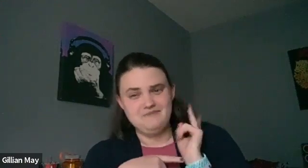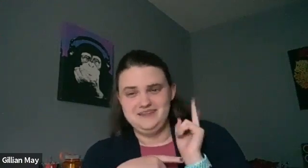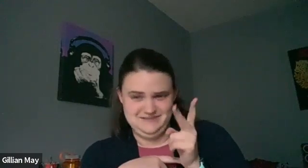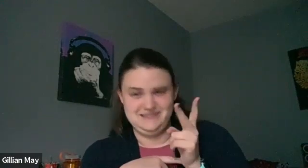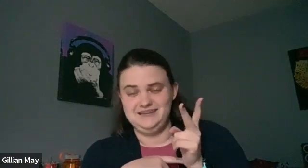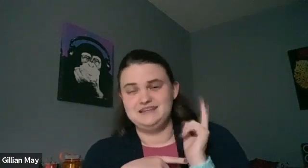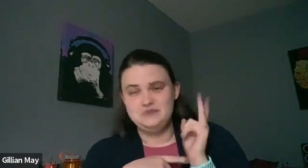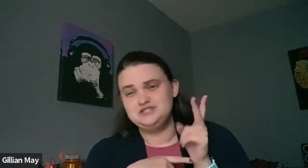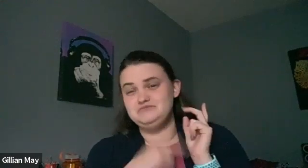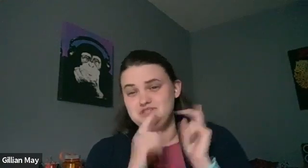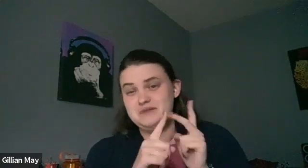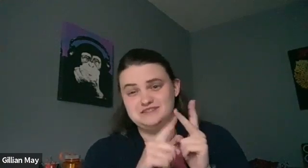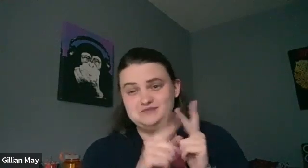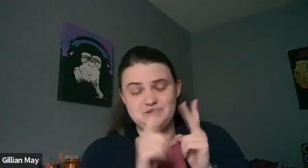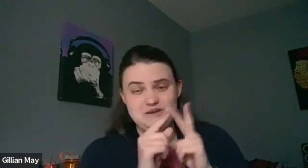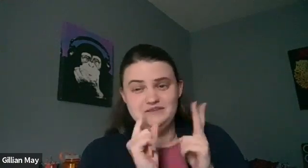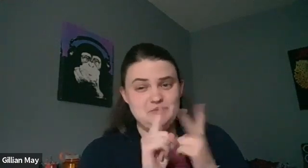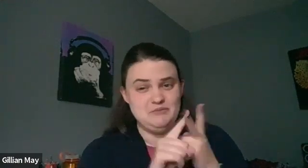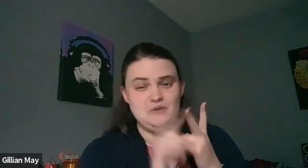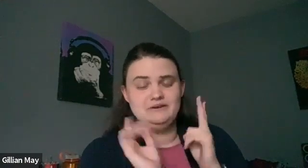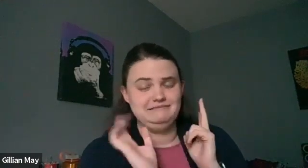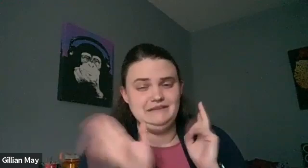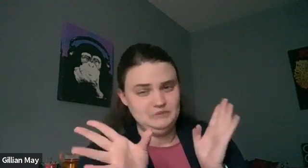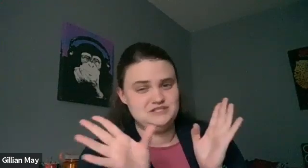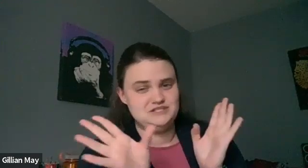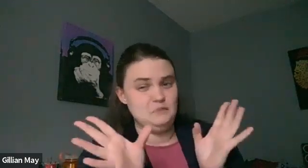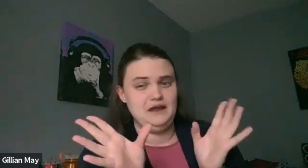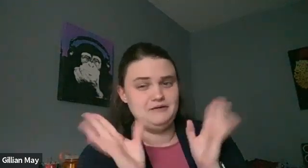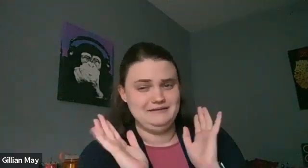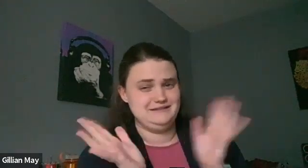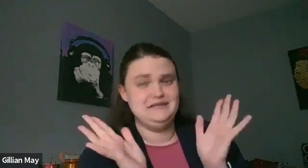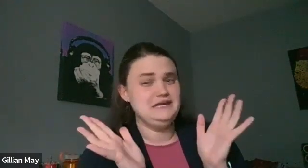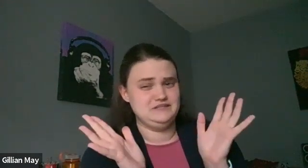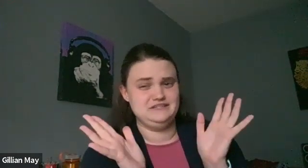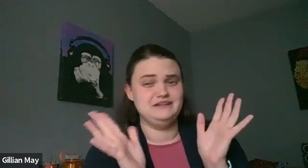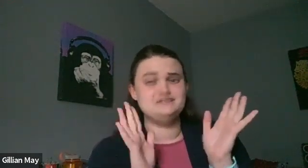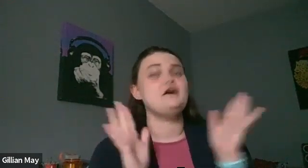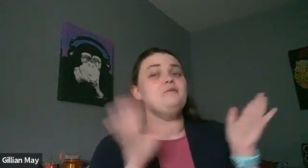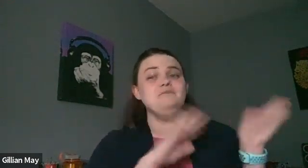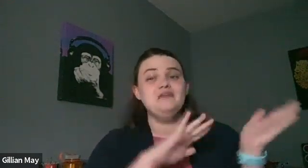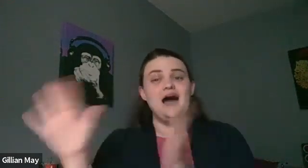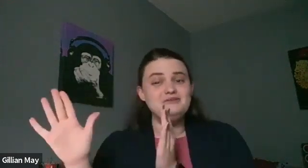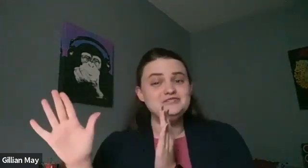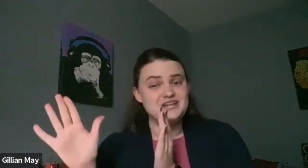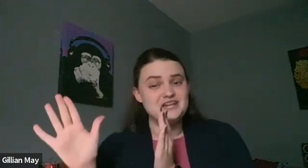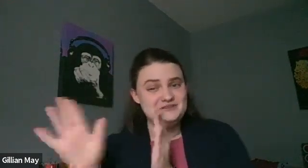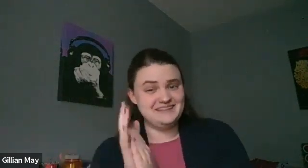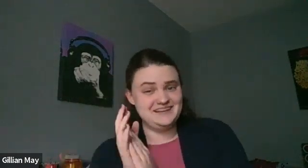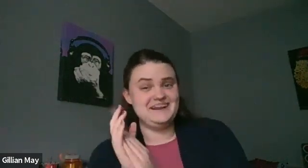my things. I wish gymnastics would have been a little bit more, but it just didn't work out. As a kid, it wasn't great. So I will check on those later and